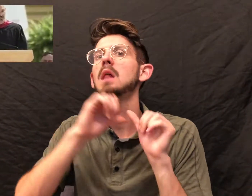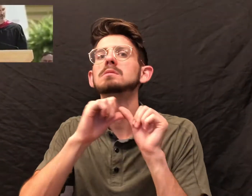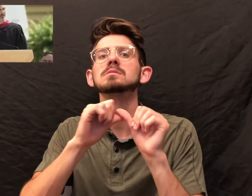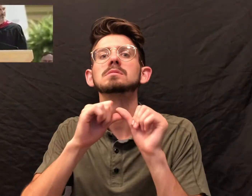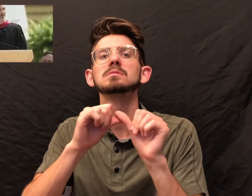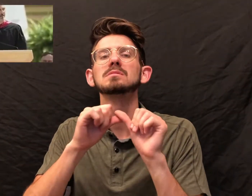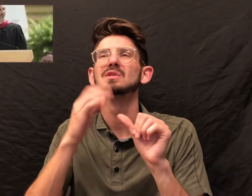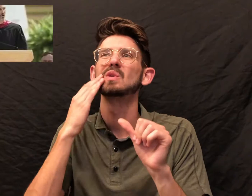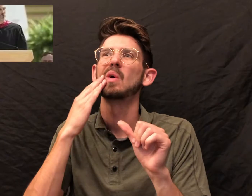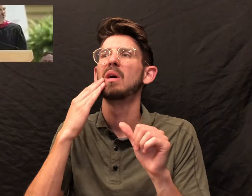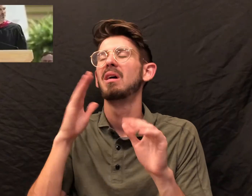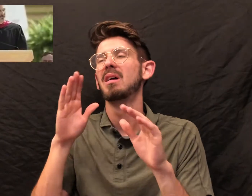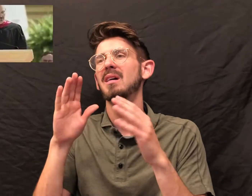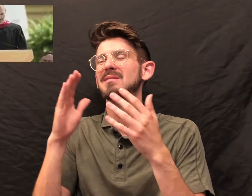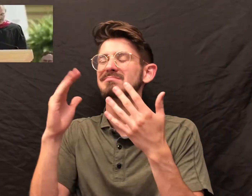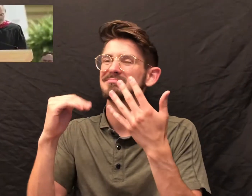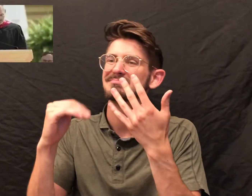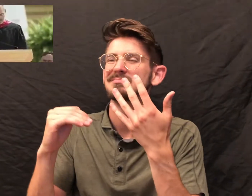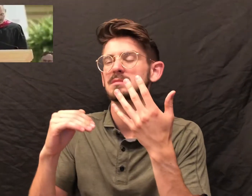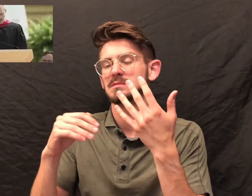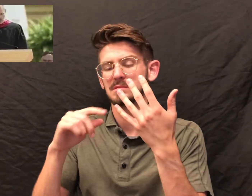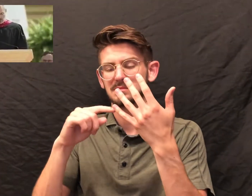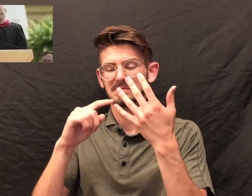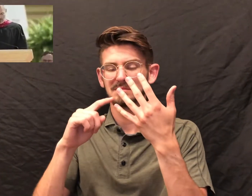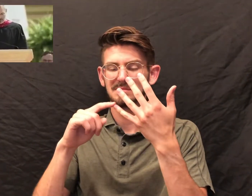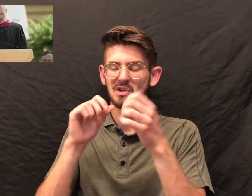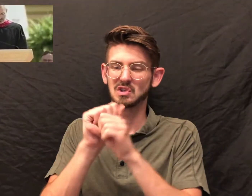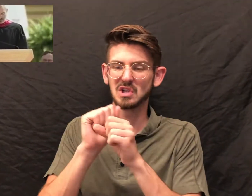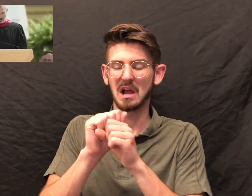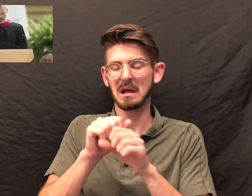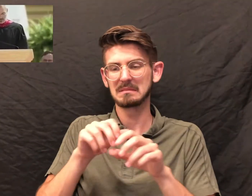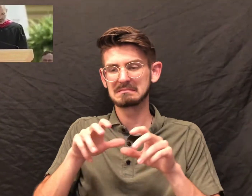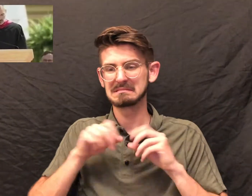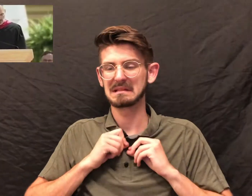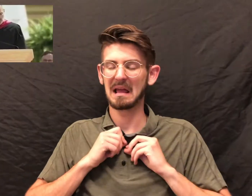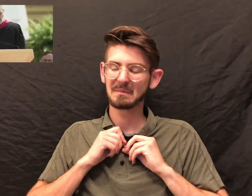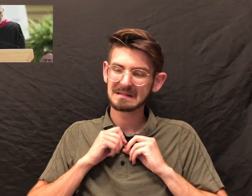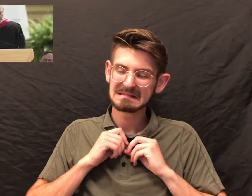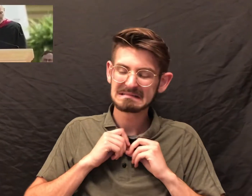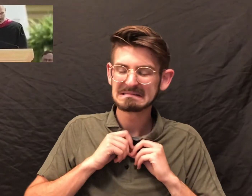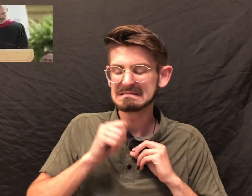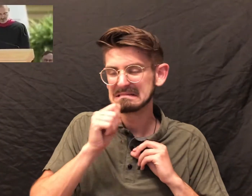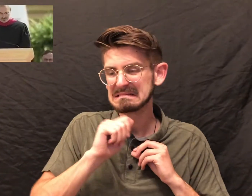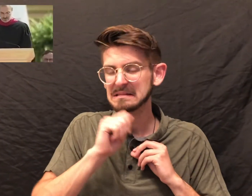matters of the heart, you'll know when you find it. And like any great relationship, it just